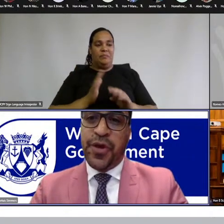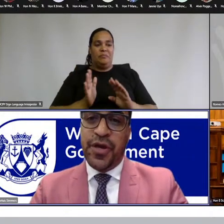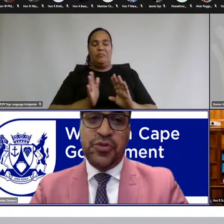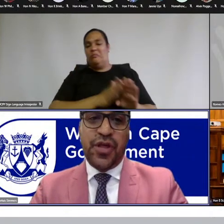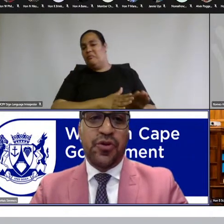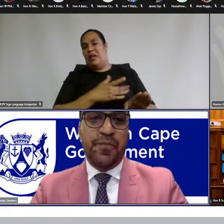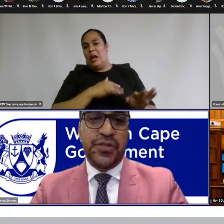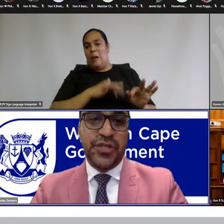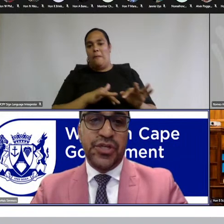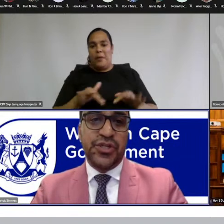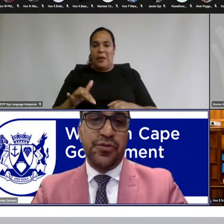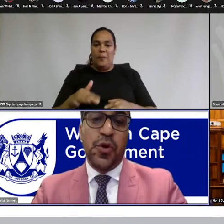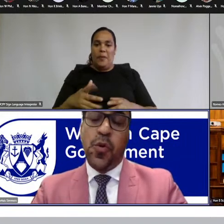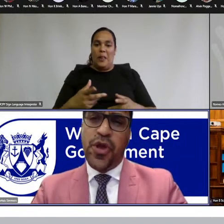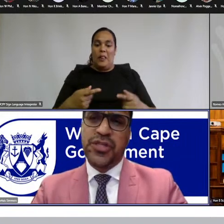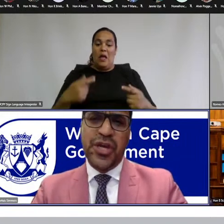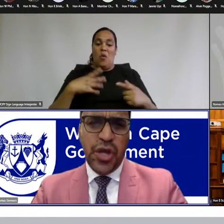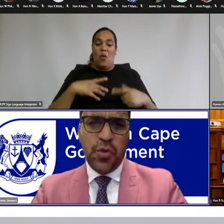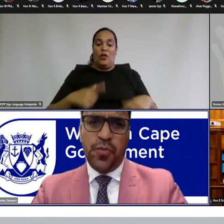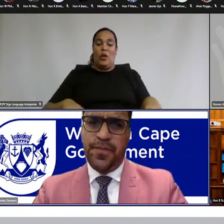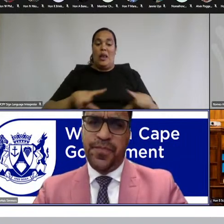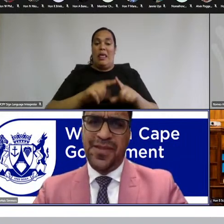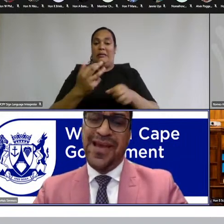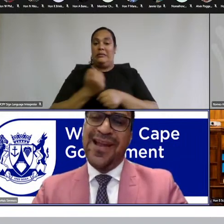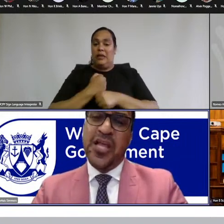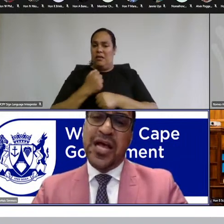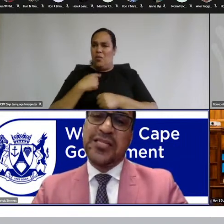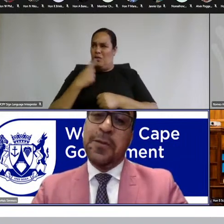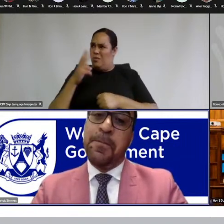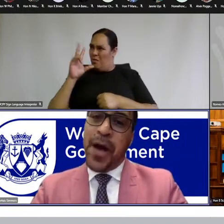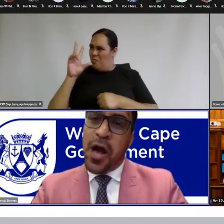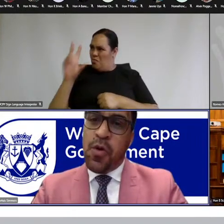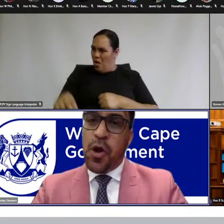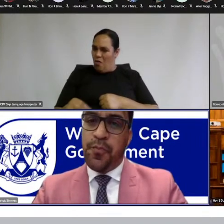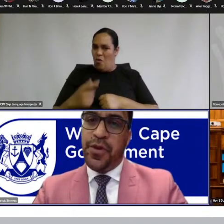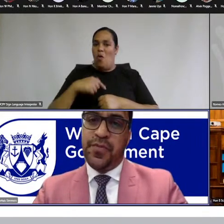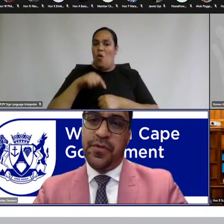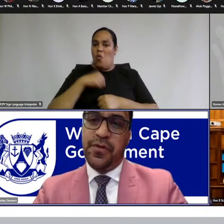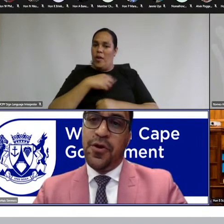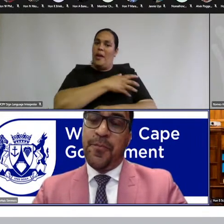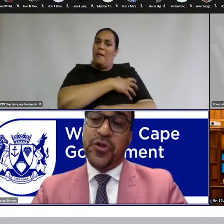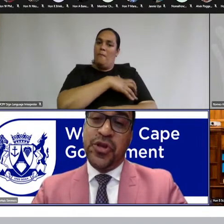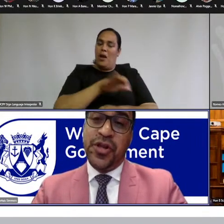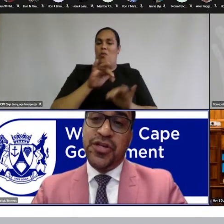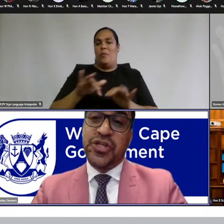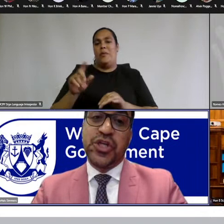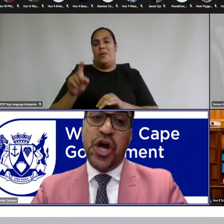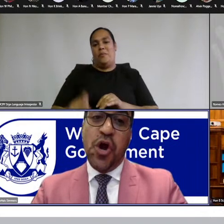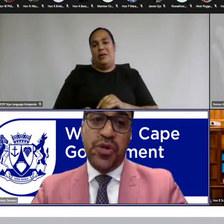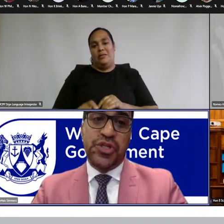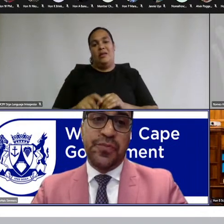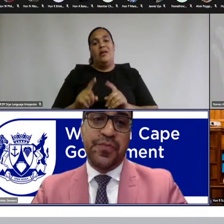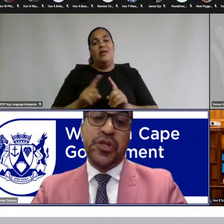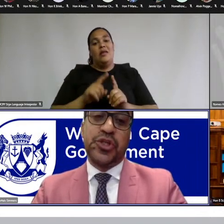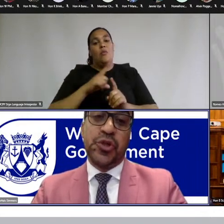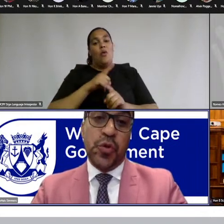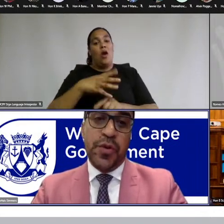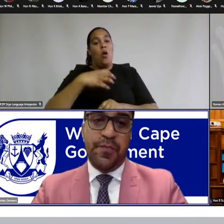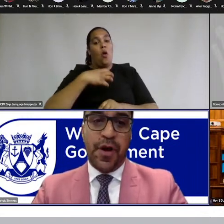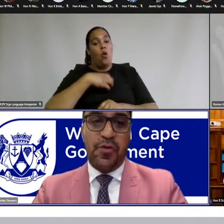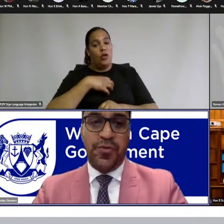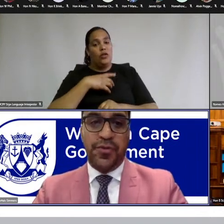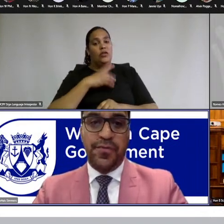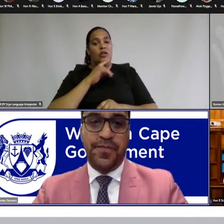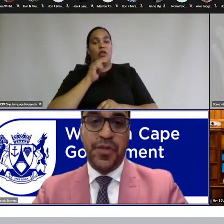through expropriation without compensation, we are saying no. Let us empower our people, particularly since ownership is